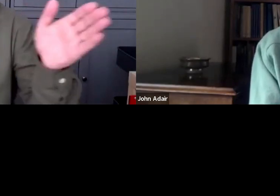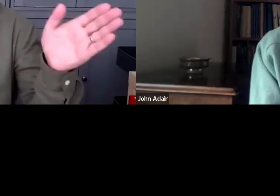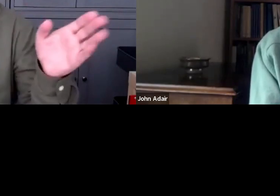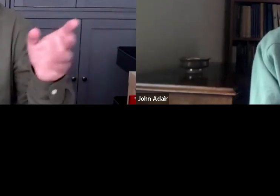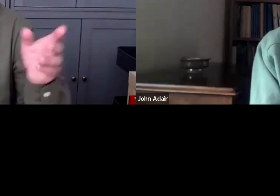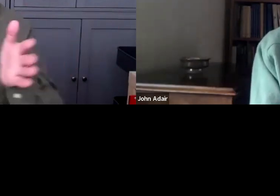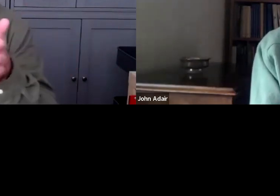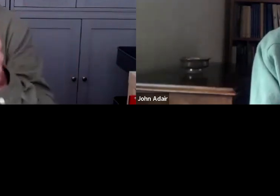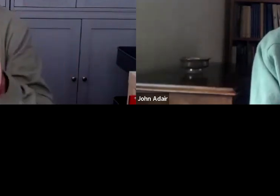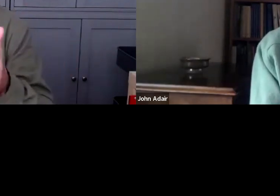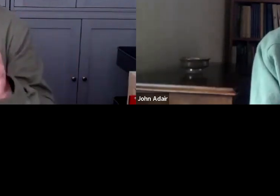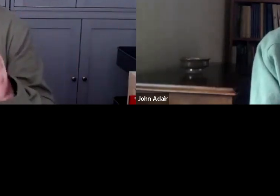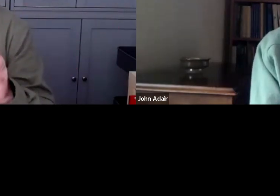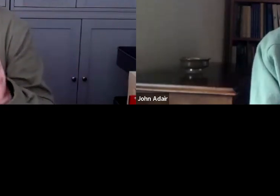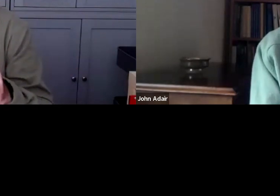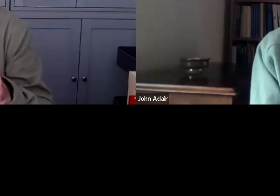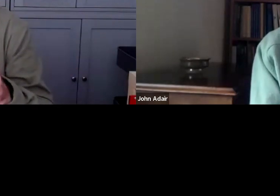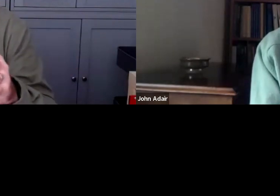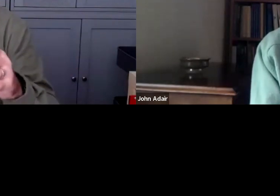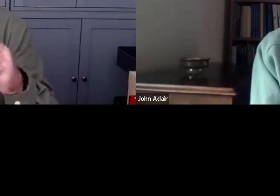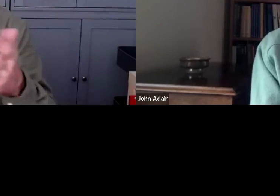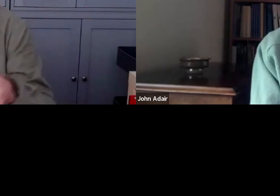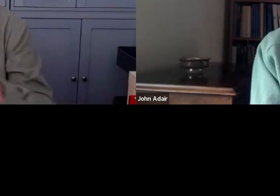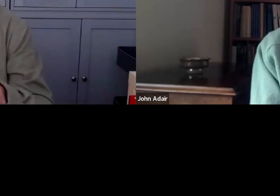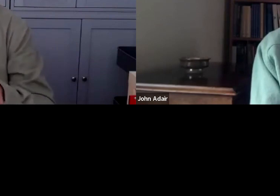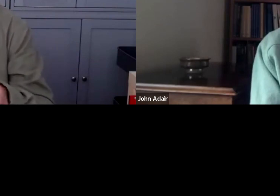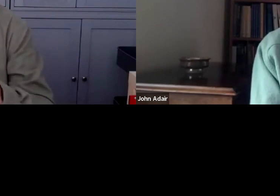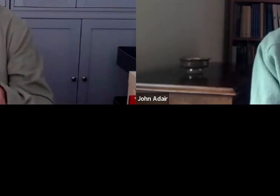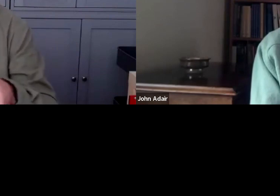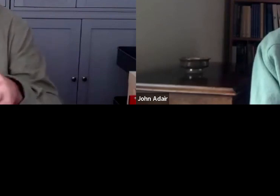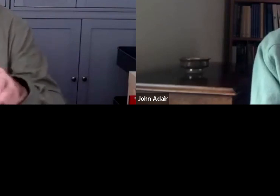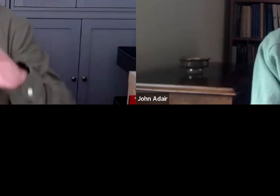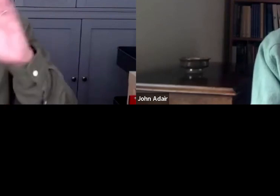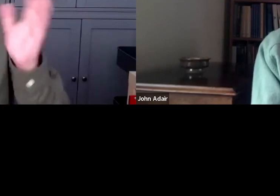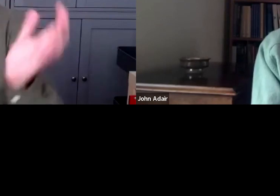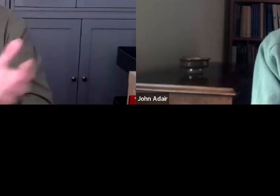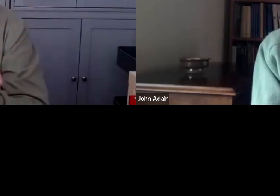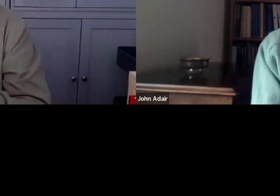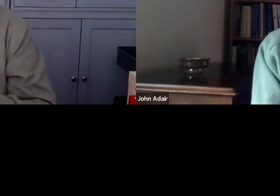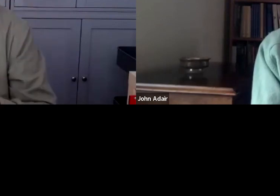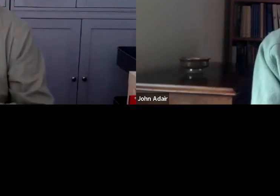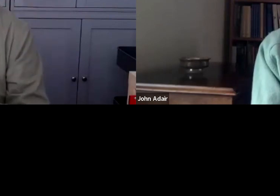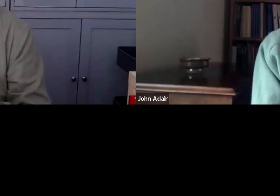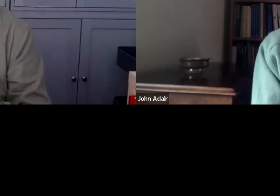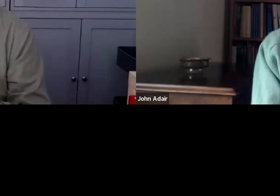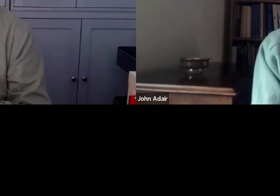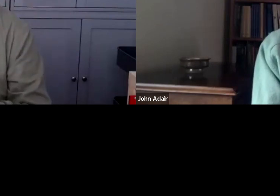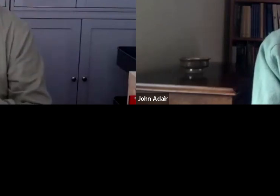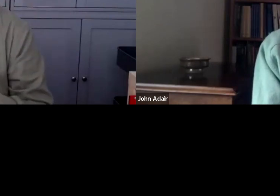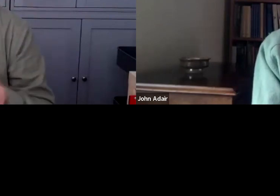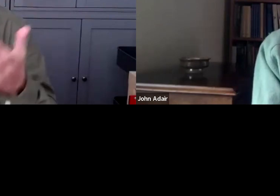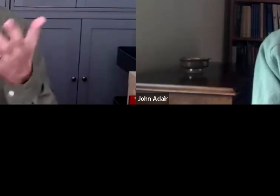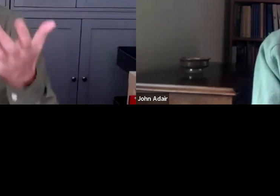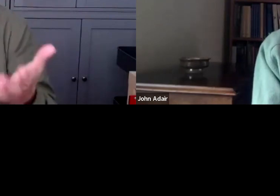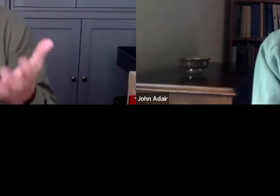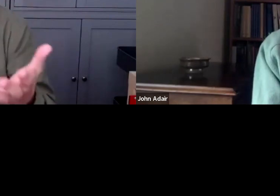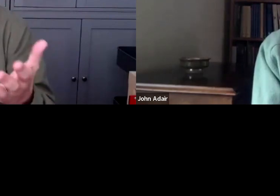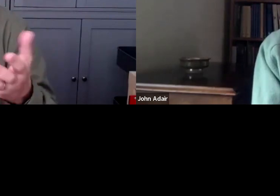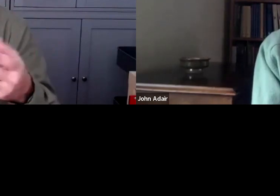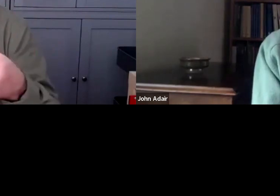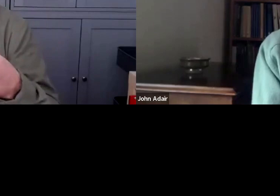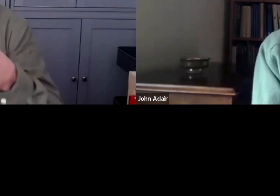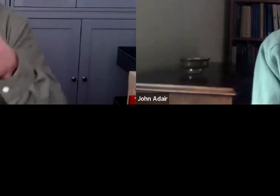and to a broad range of representative organisations from around the world.